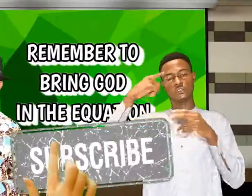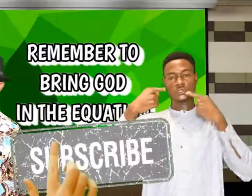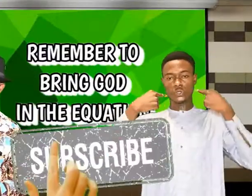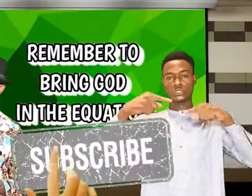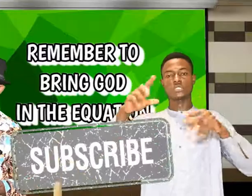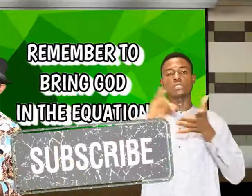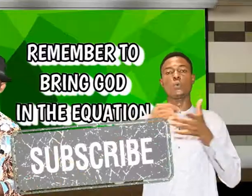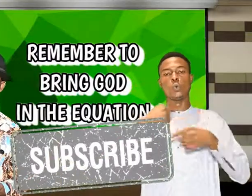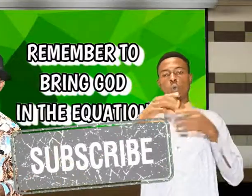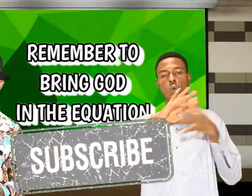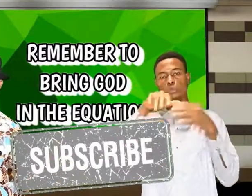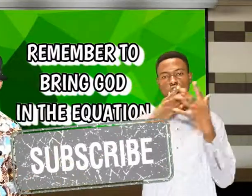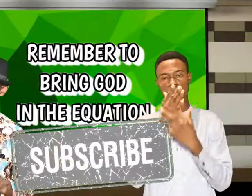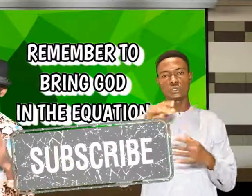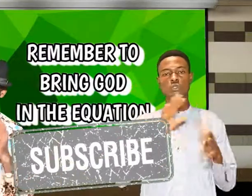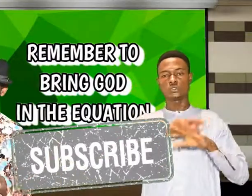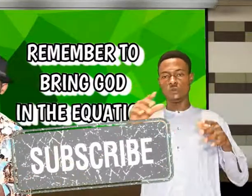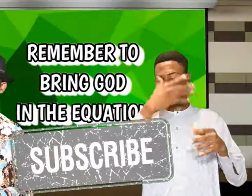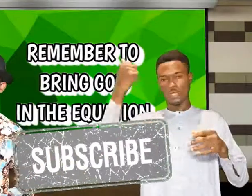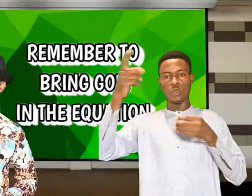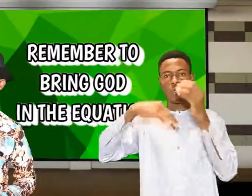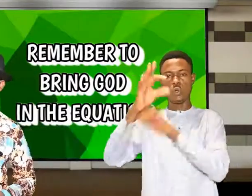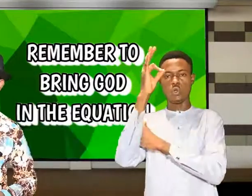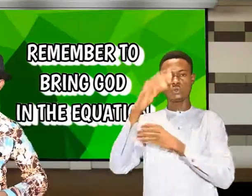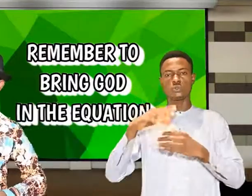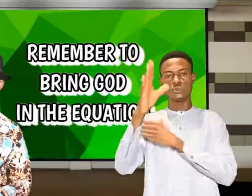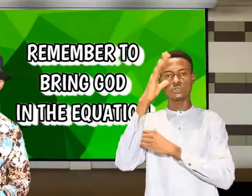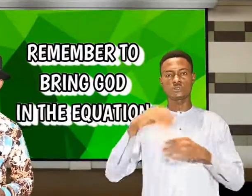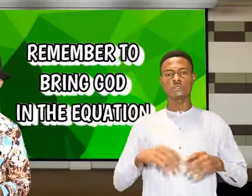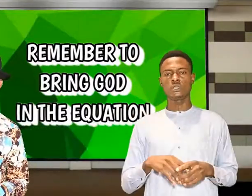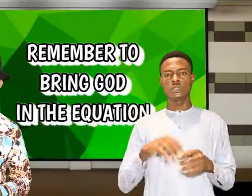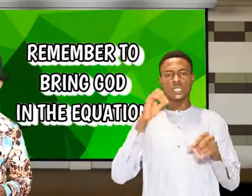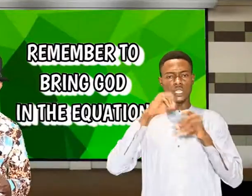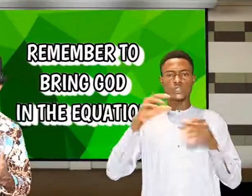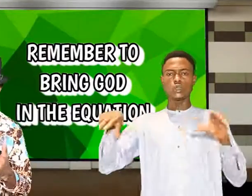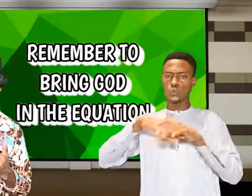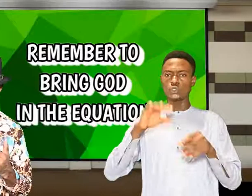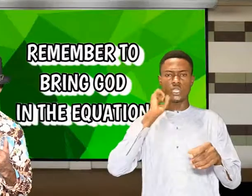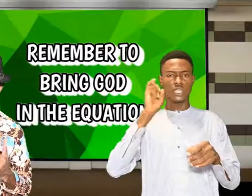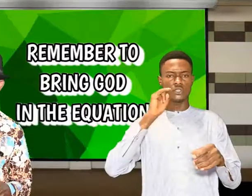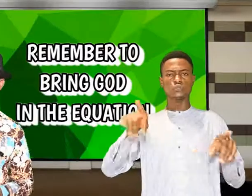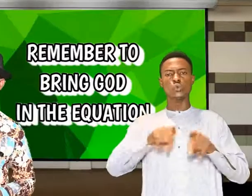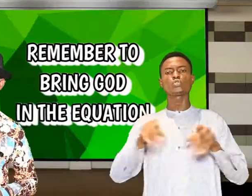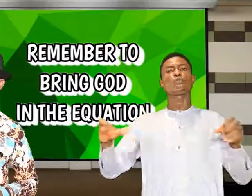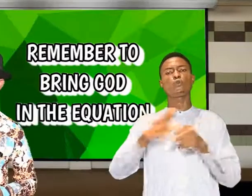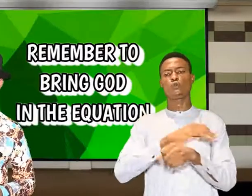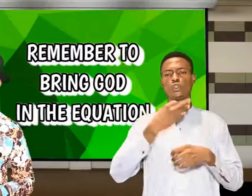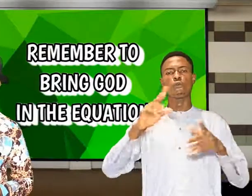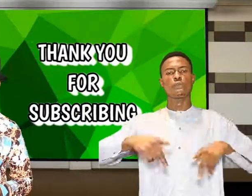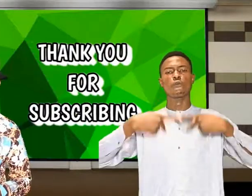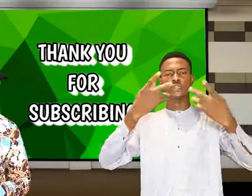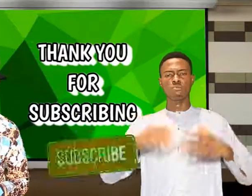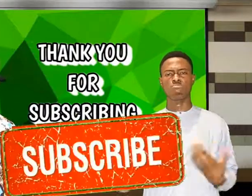success that we go through. Don't forget God in the equation. He also is full of